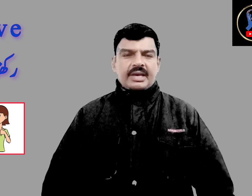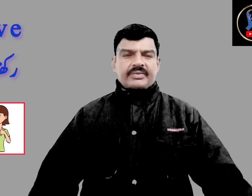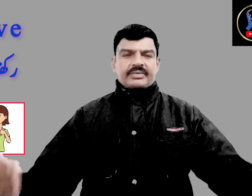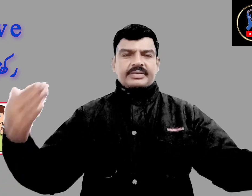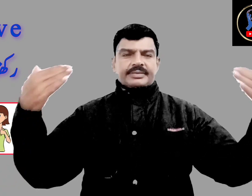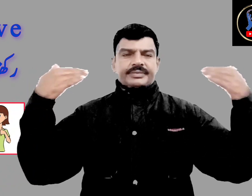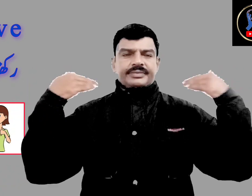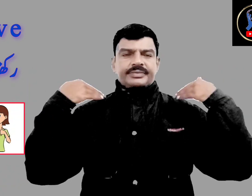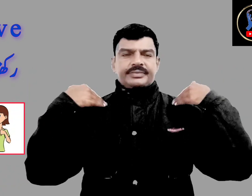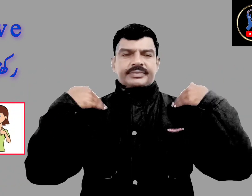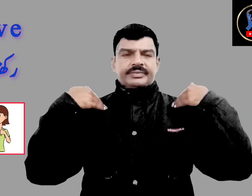have,